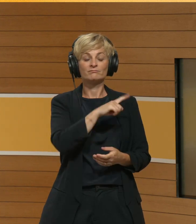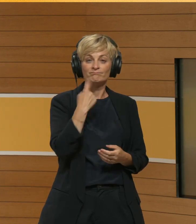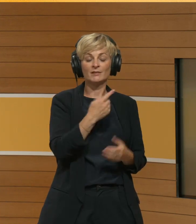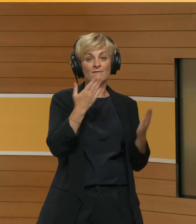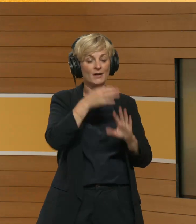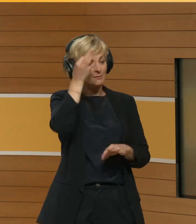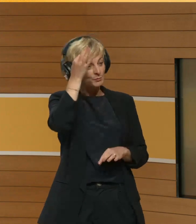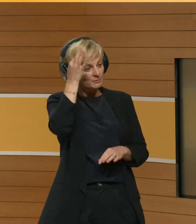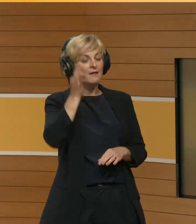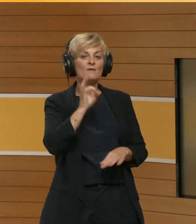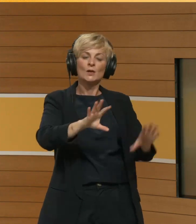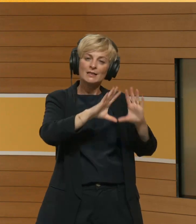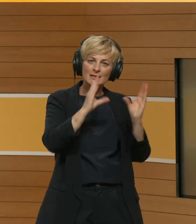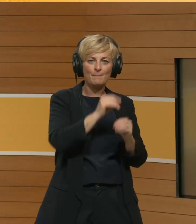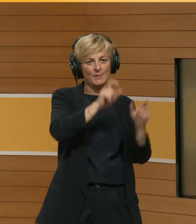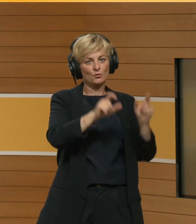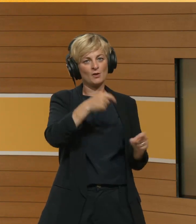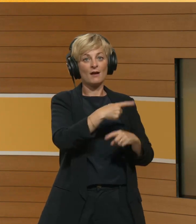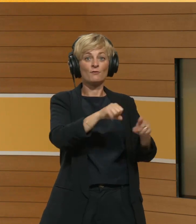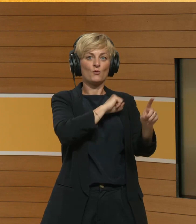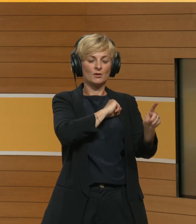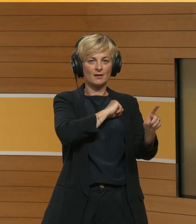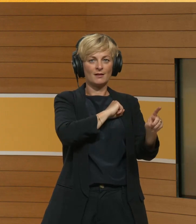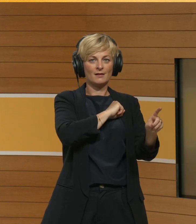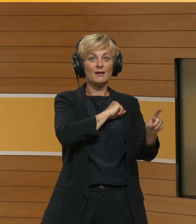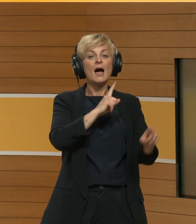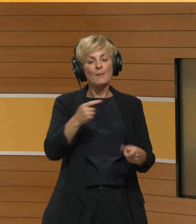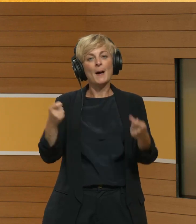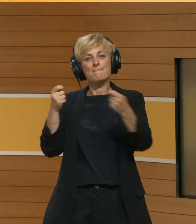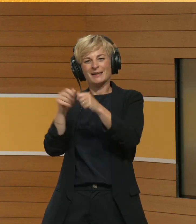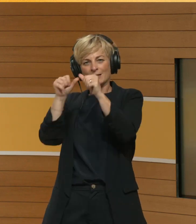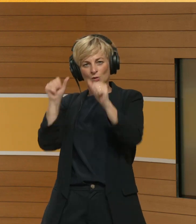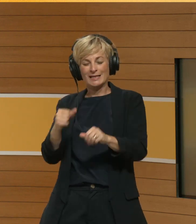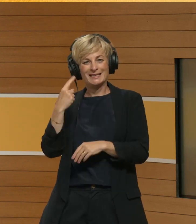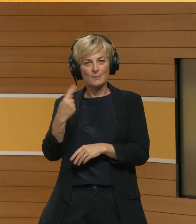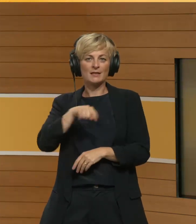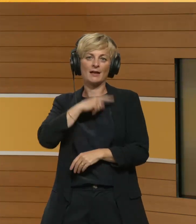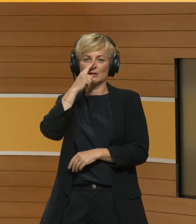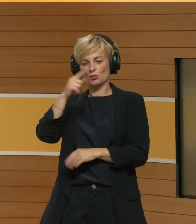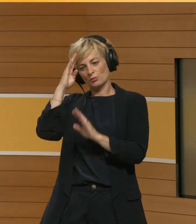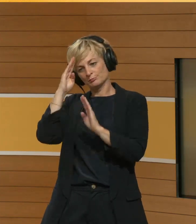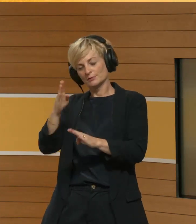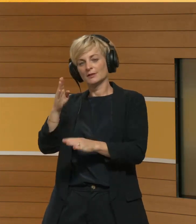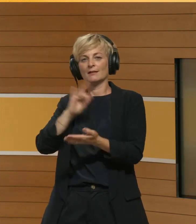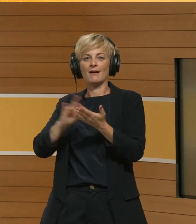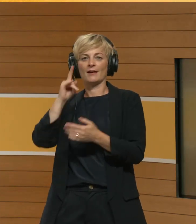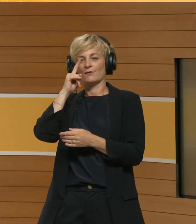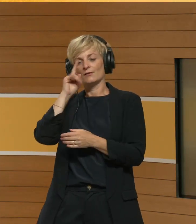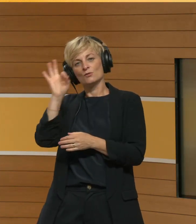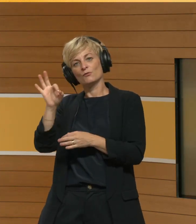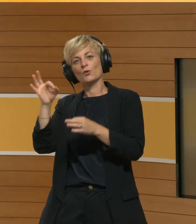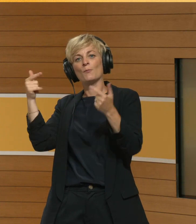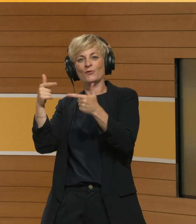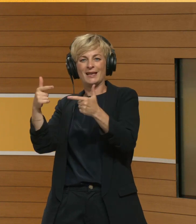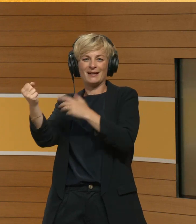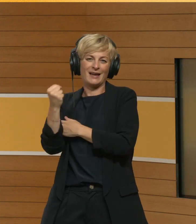for nursing, so it's exclusive. It actually excludes some cohorts of staff, so I think there's an opportunity there